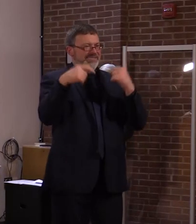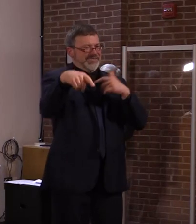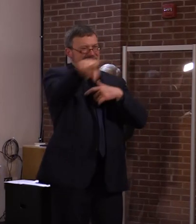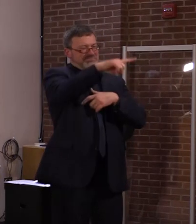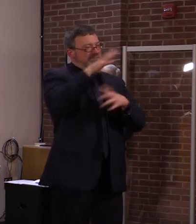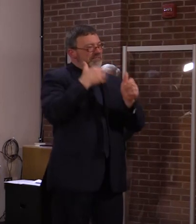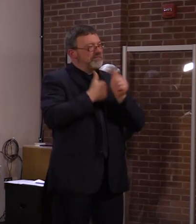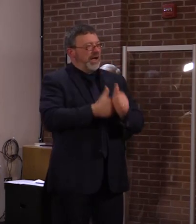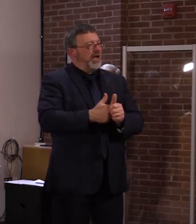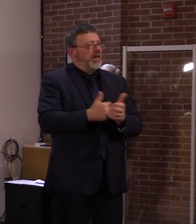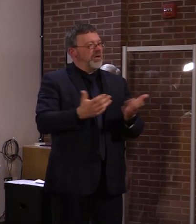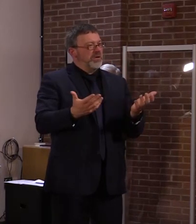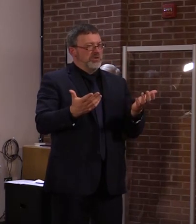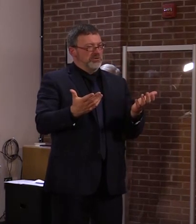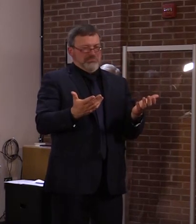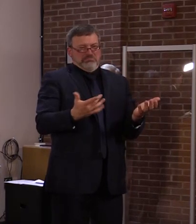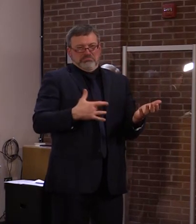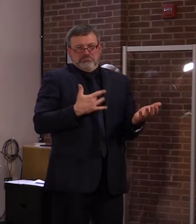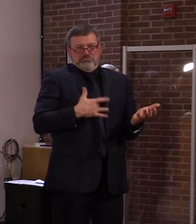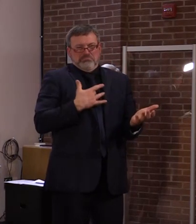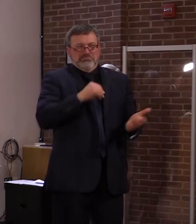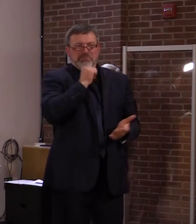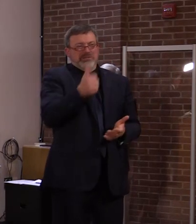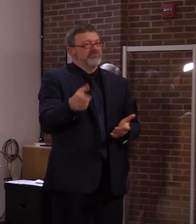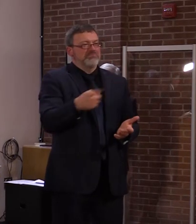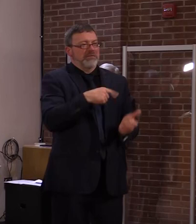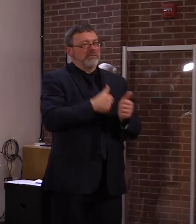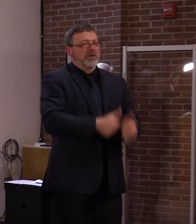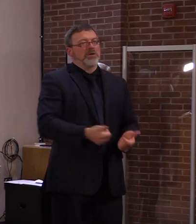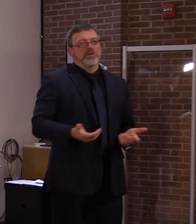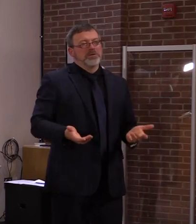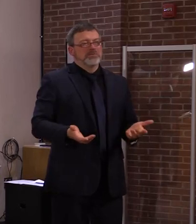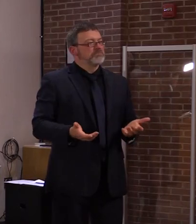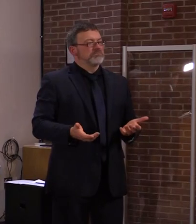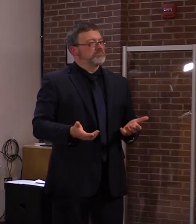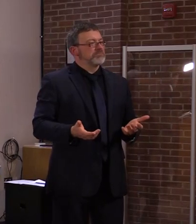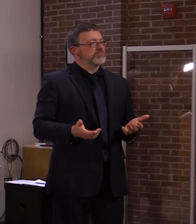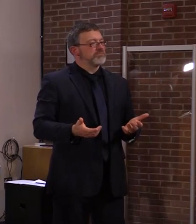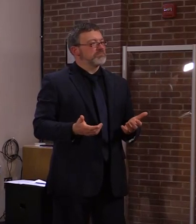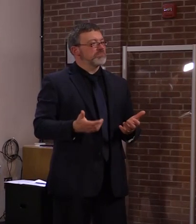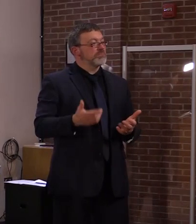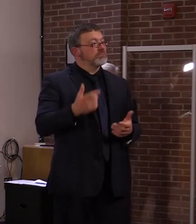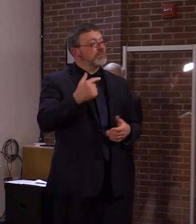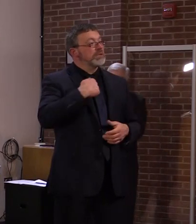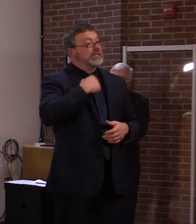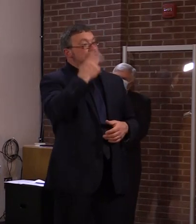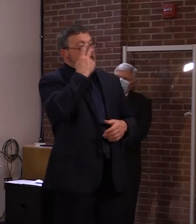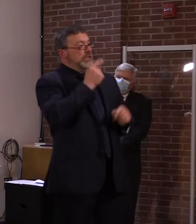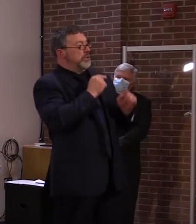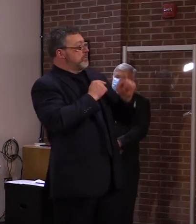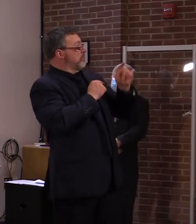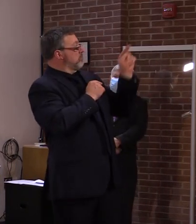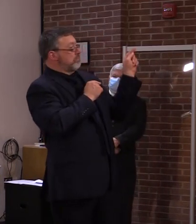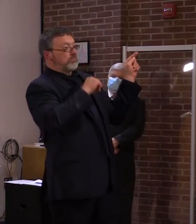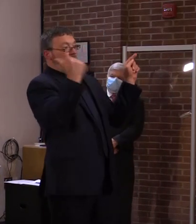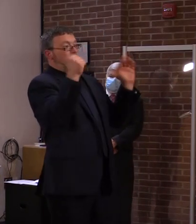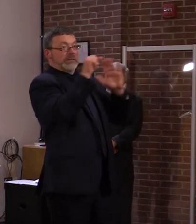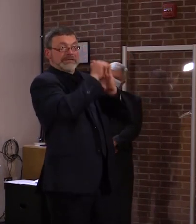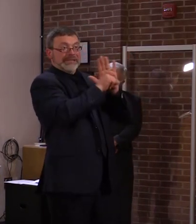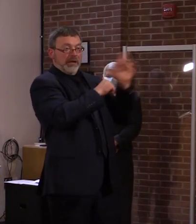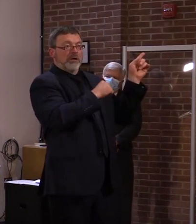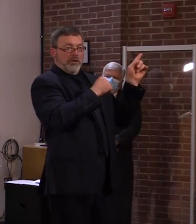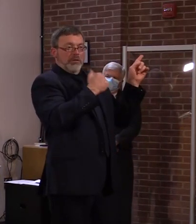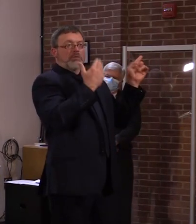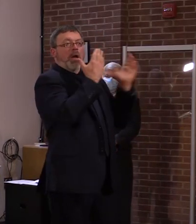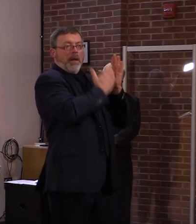are going to follow it. We see other states, there's a handful of states throughout the country that have a mask mandate. I think